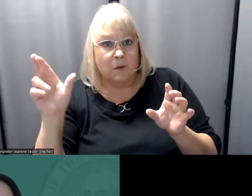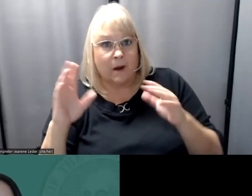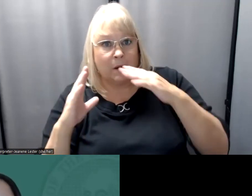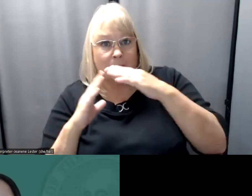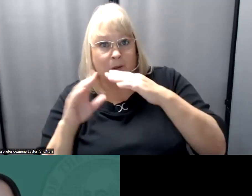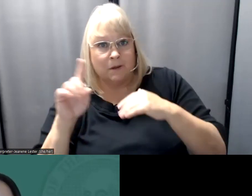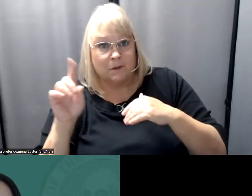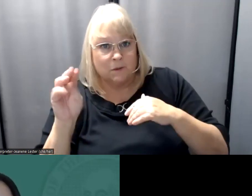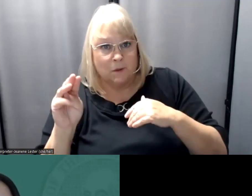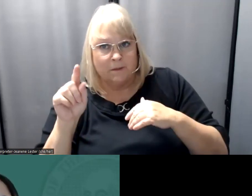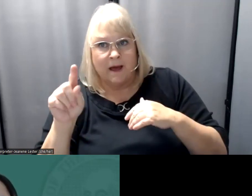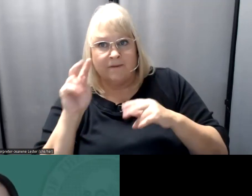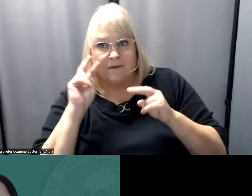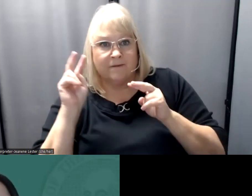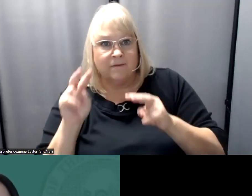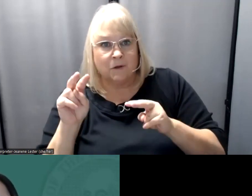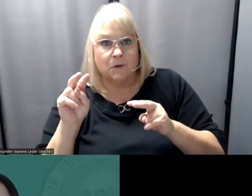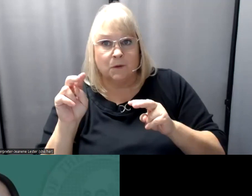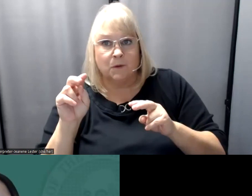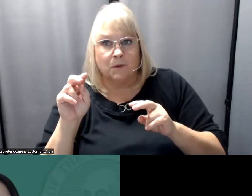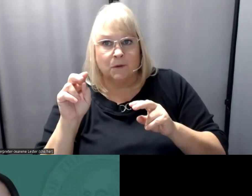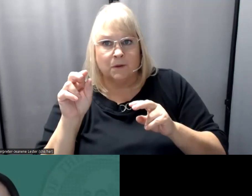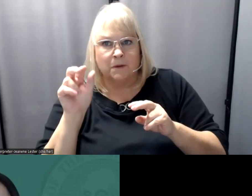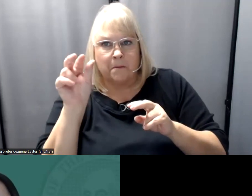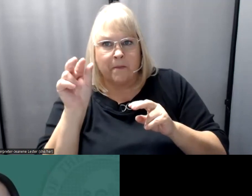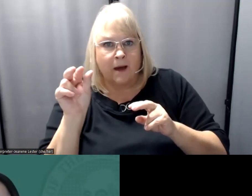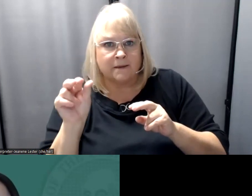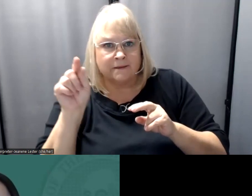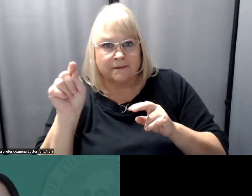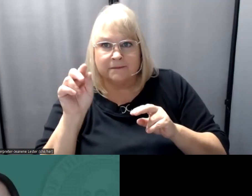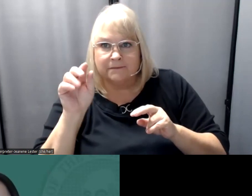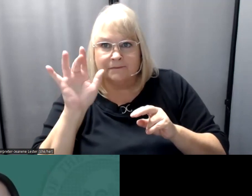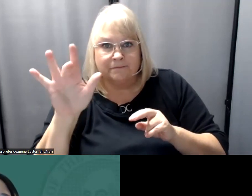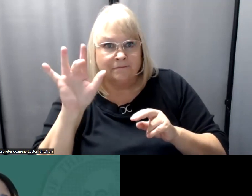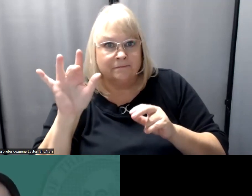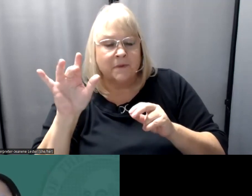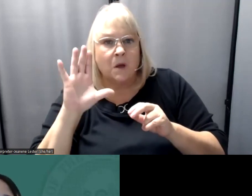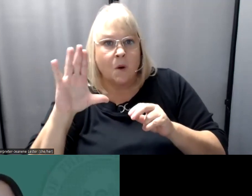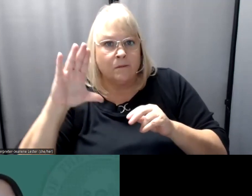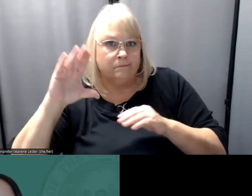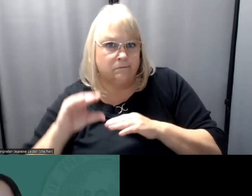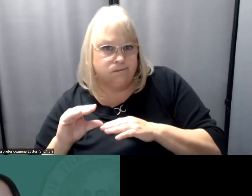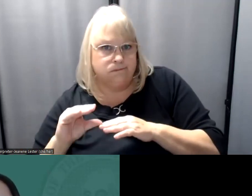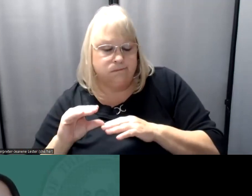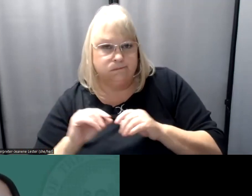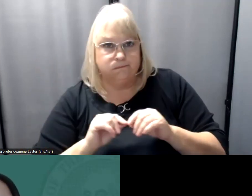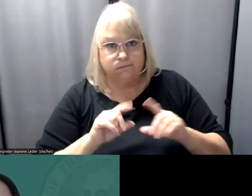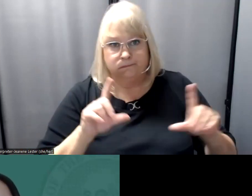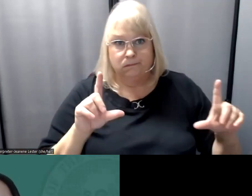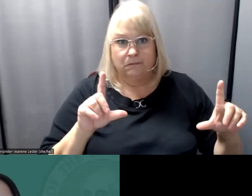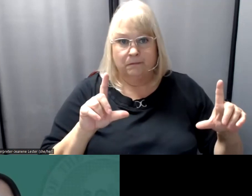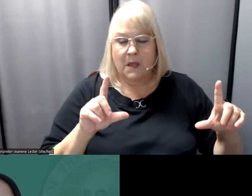Zoom, there's a view box. And in that upper right corner, you can make your tile very small and everybody else's. So